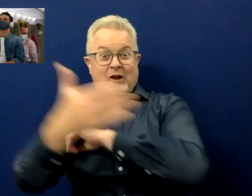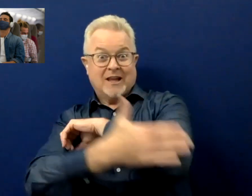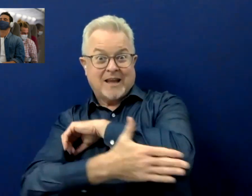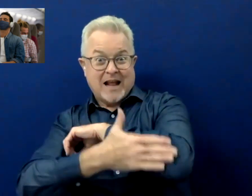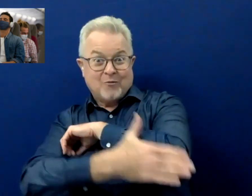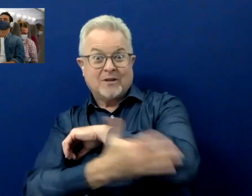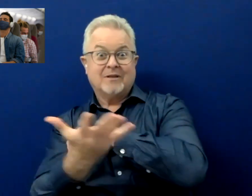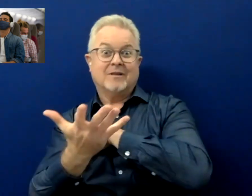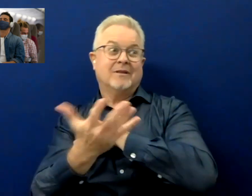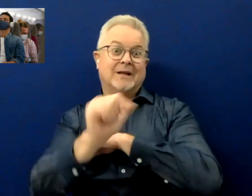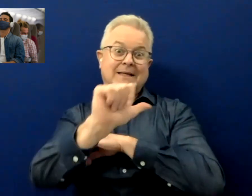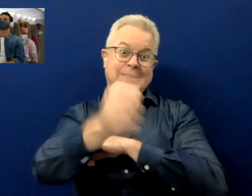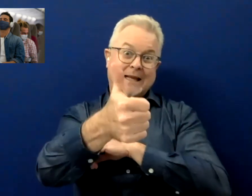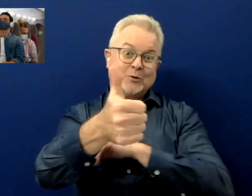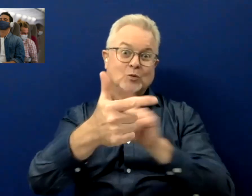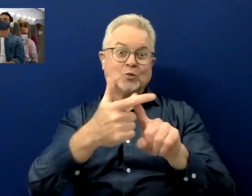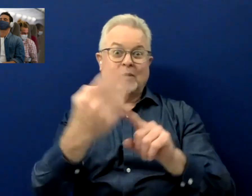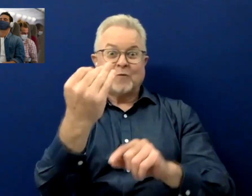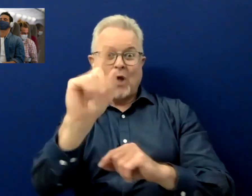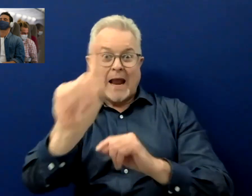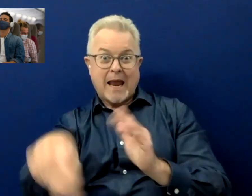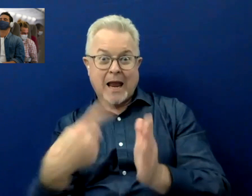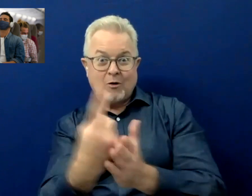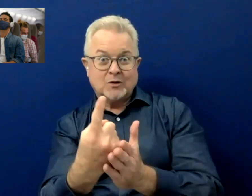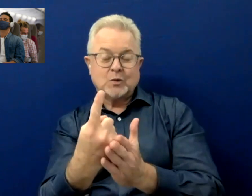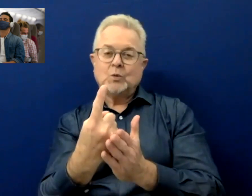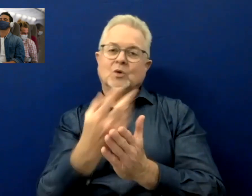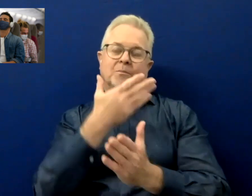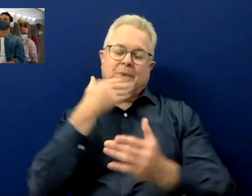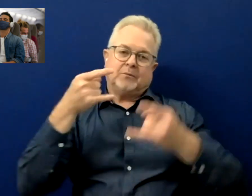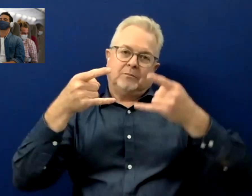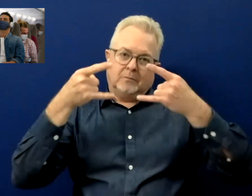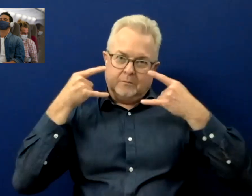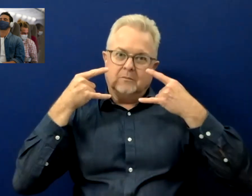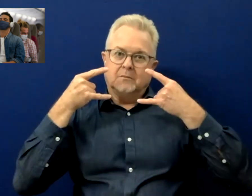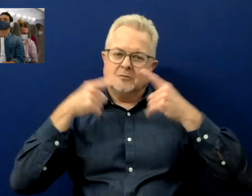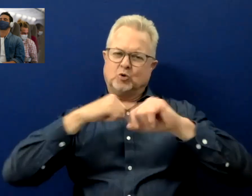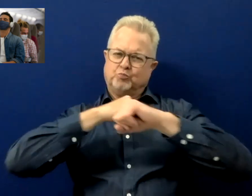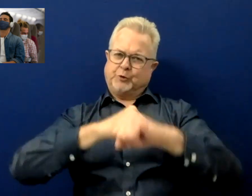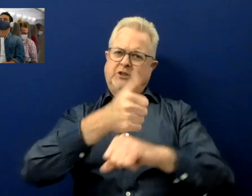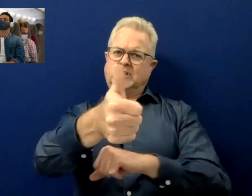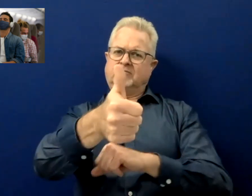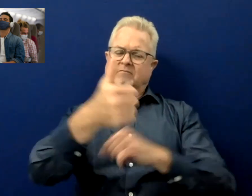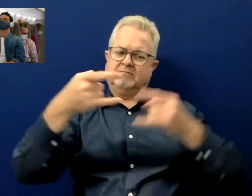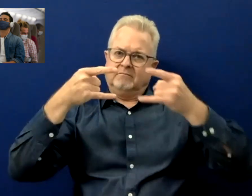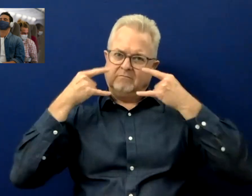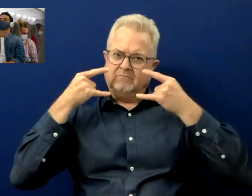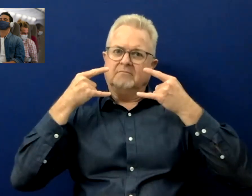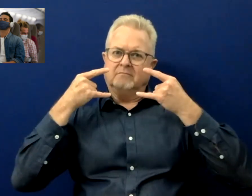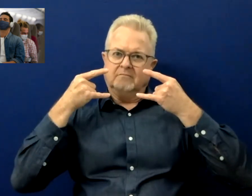on a plane, traveling to another country. Imagine spending 10 to 14 hours in a plane. Protect